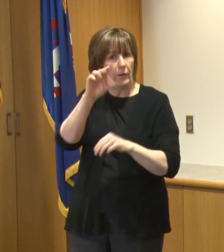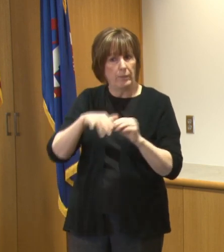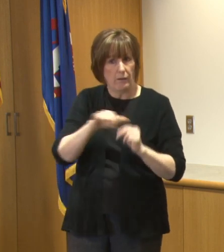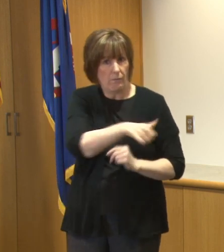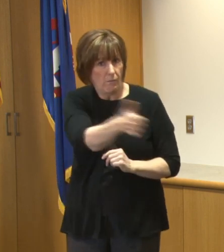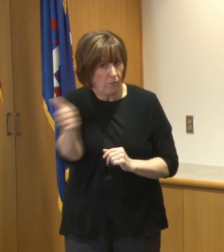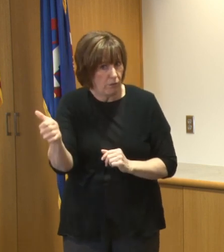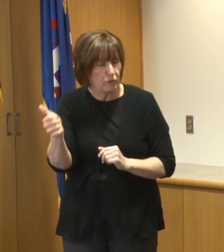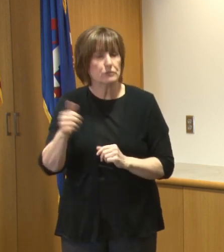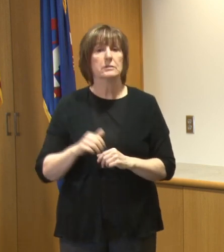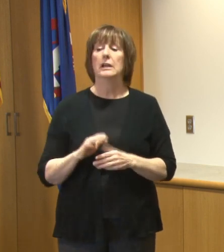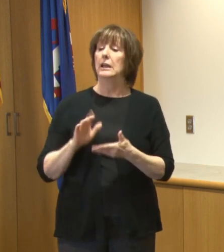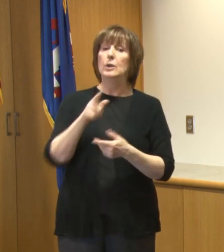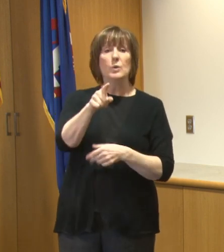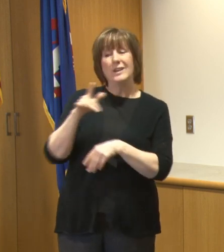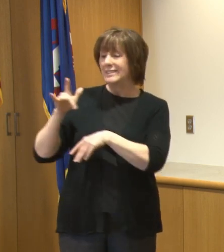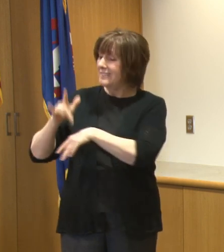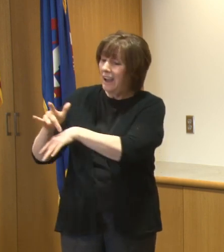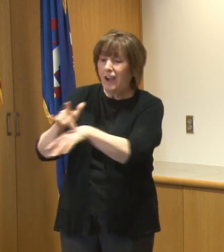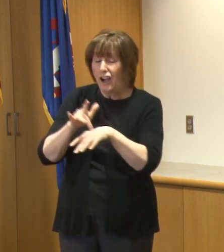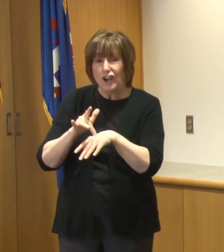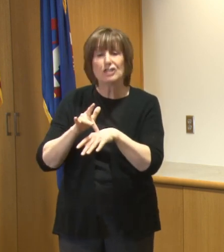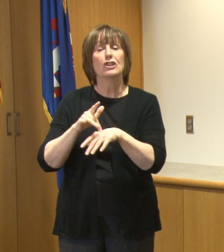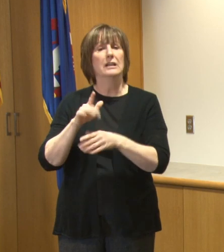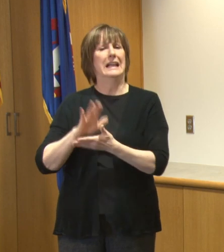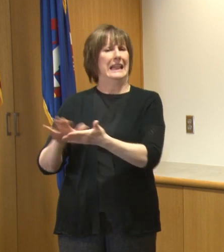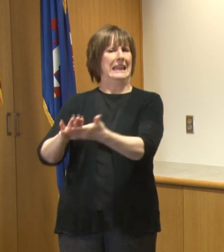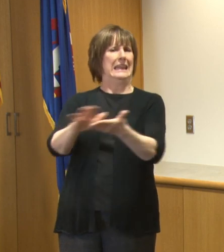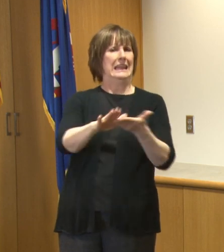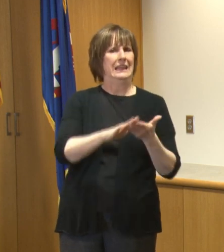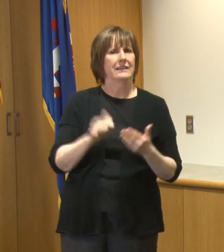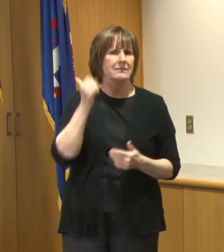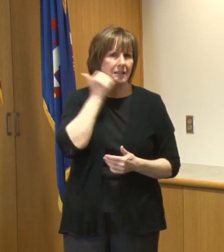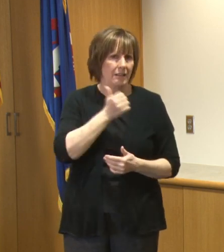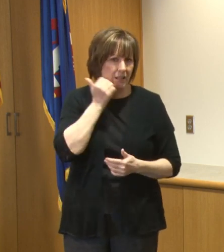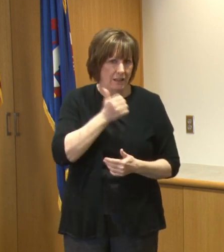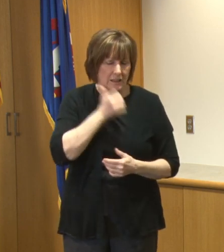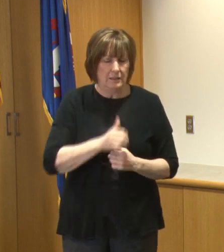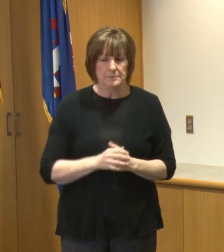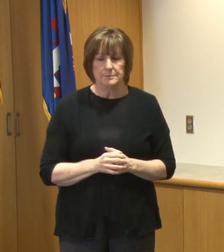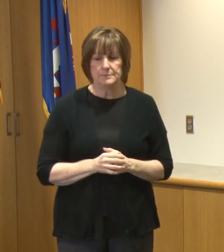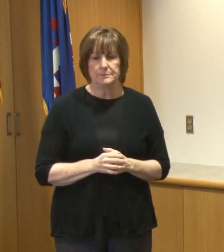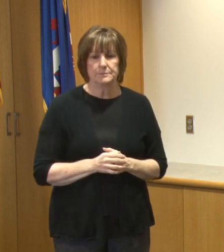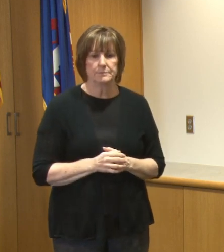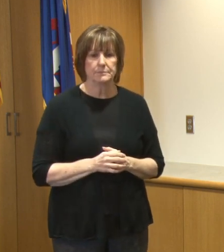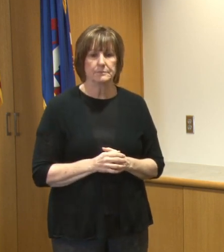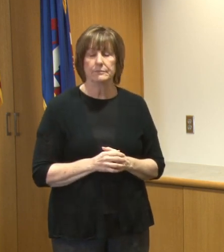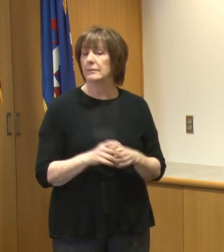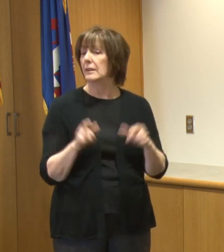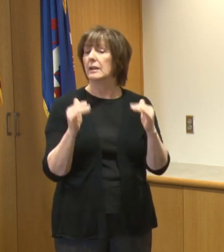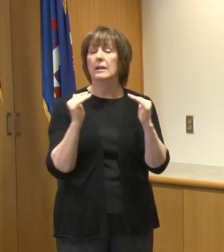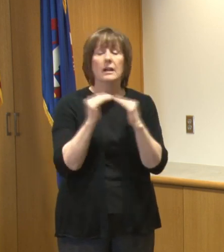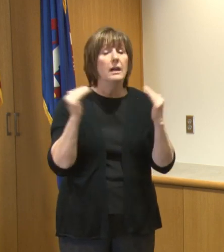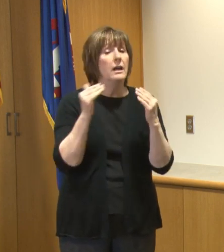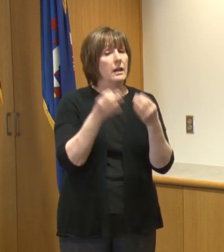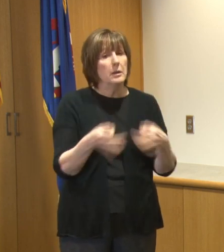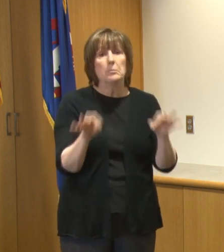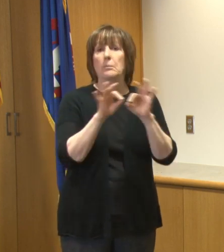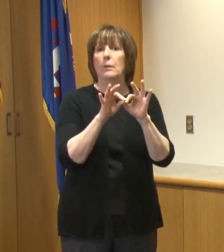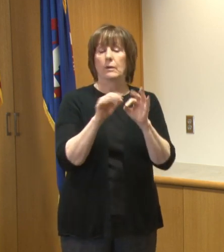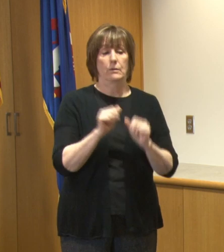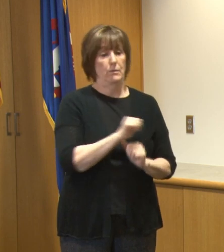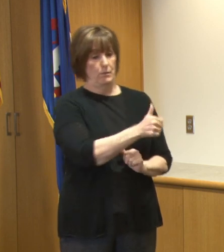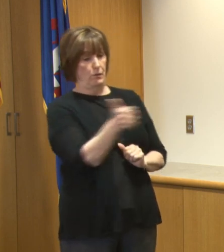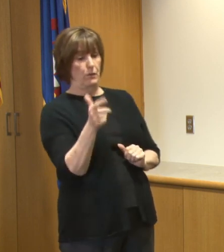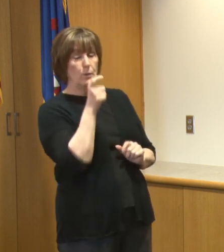And surfaces that are touched should be disinfected on a daily basis. Just as important, the other